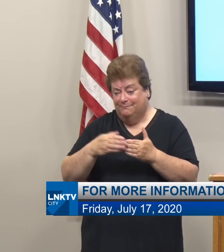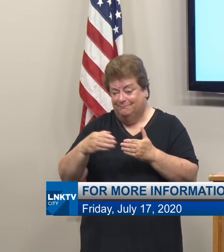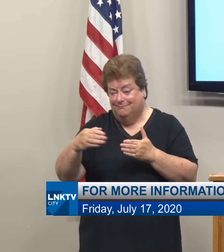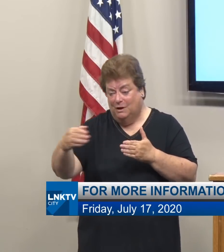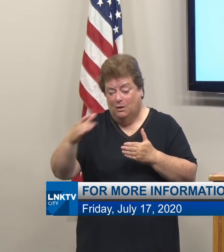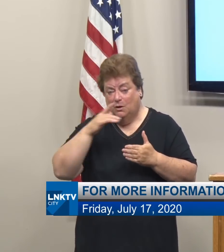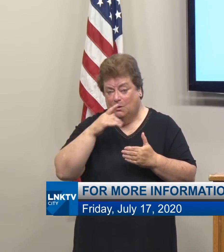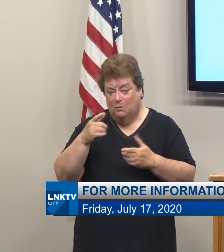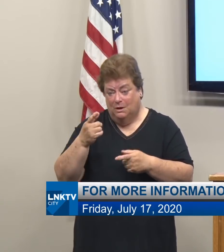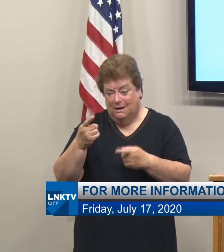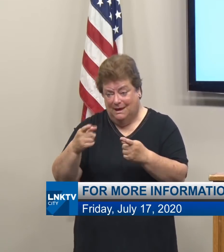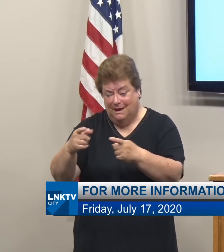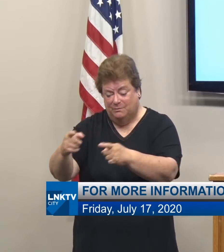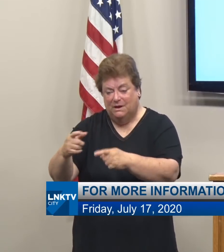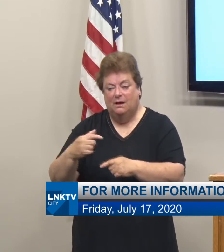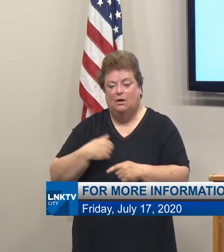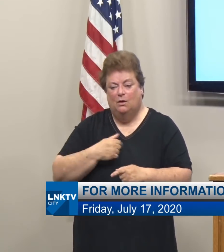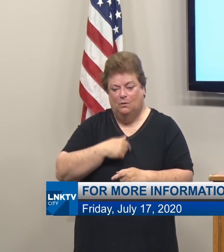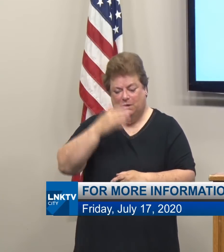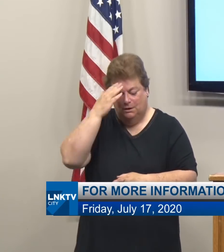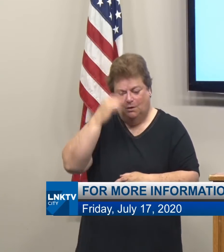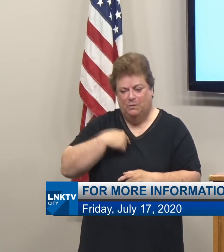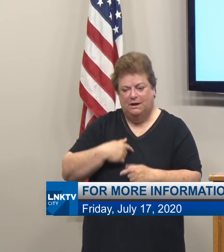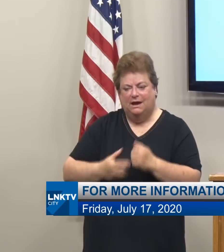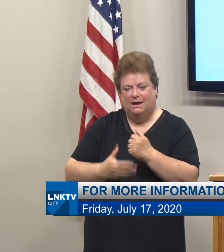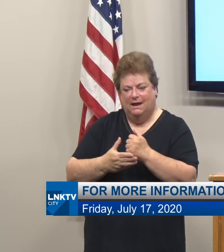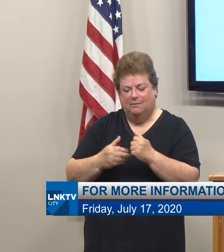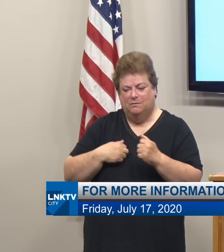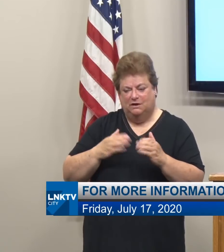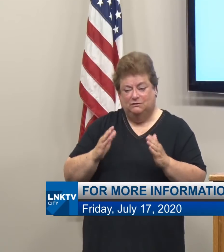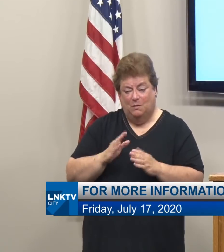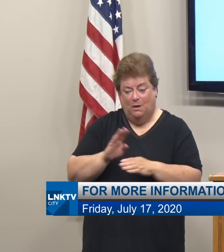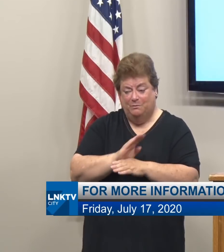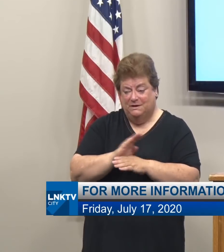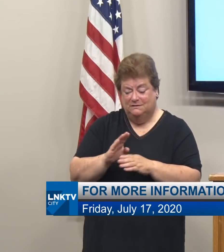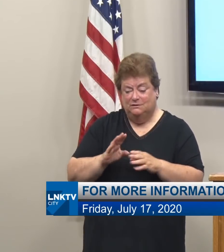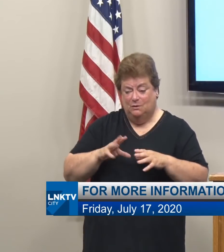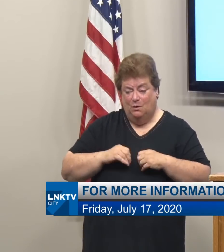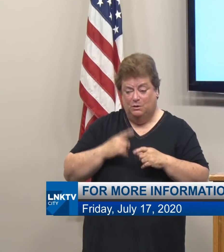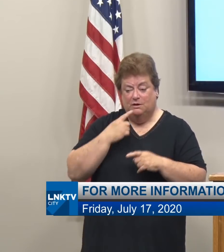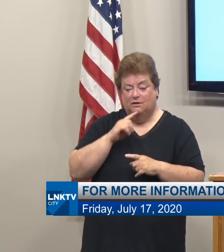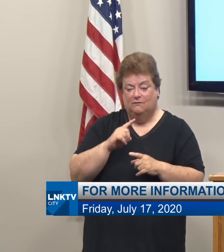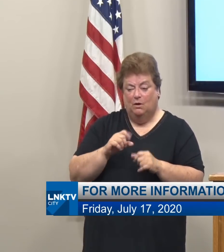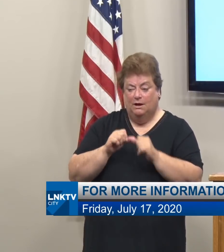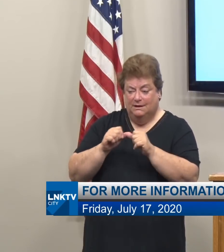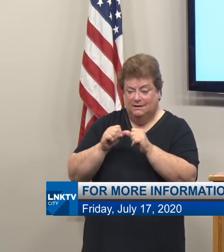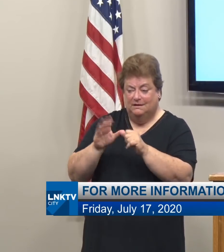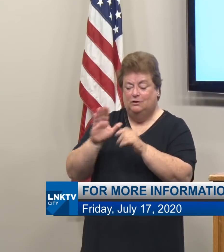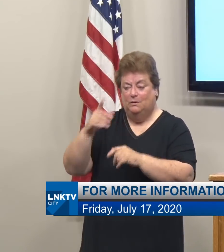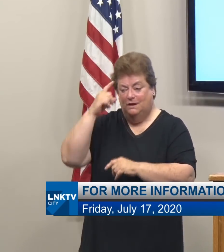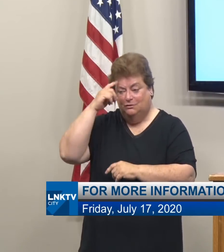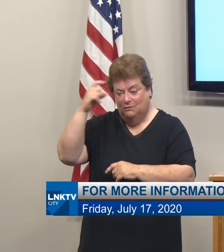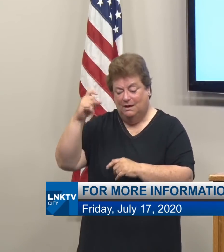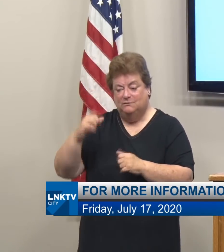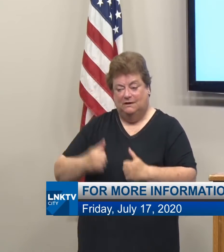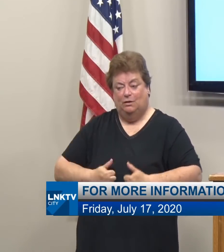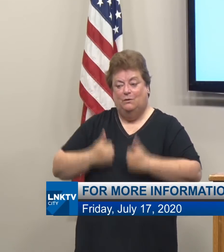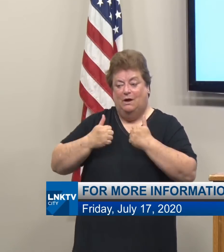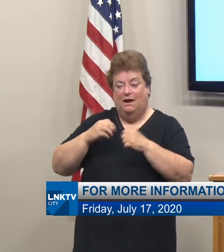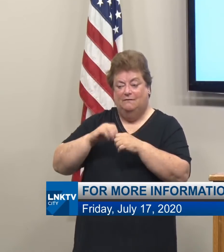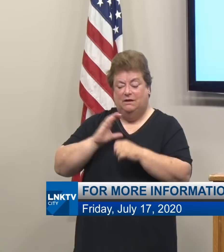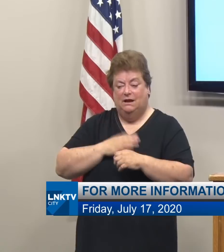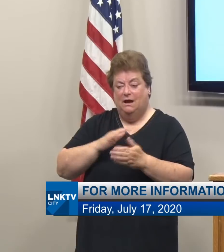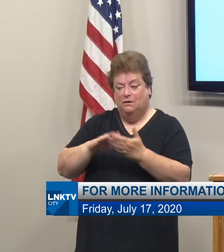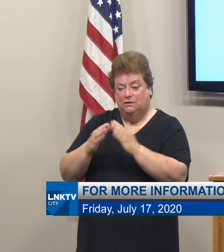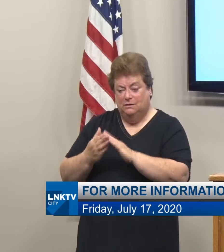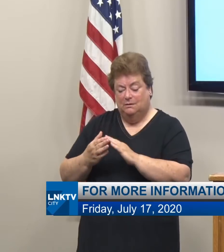bring, we do know that we can help our small business owners, like myself and so many others, further their dreams and thrive in the Lincoln community. Not just for